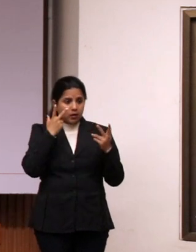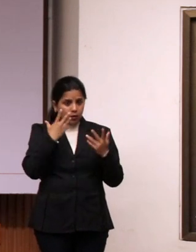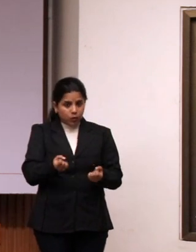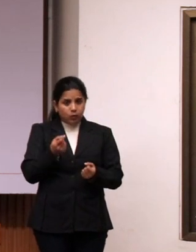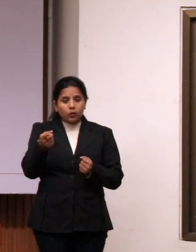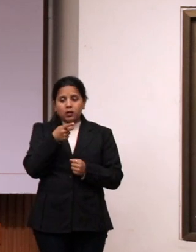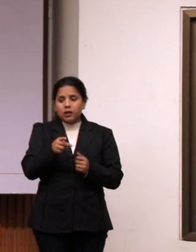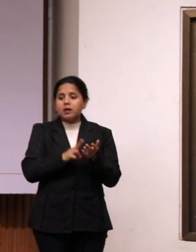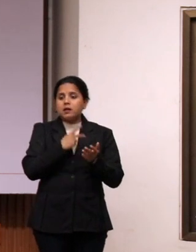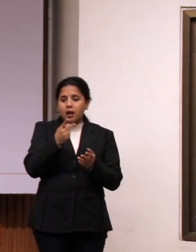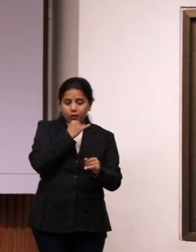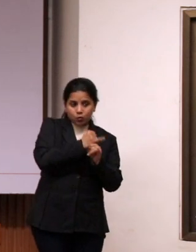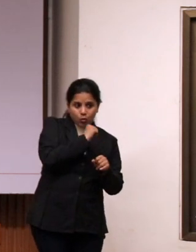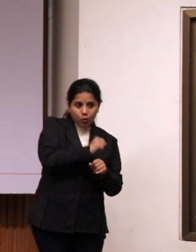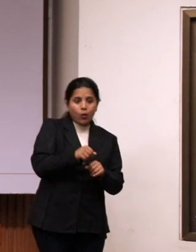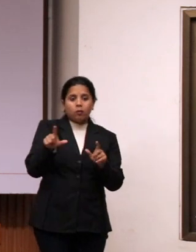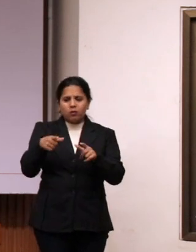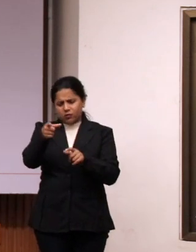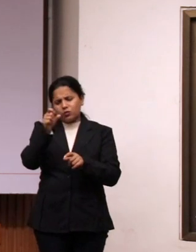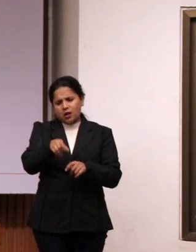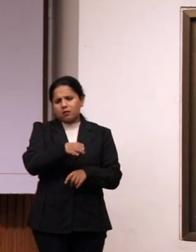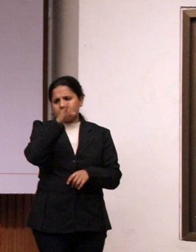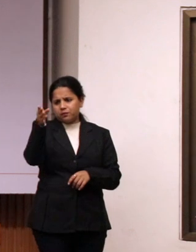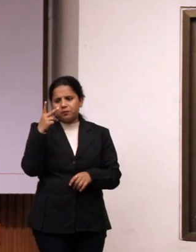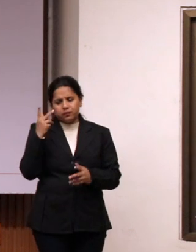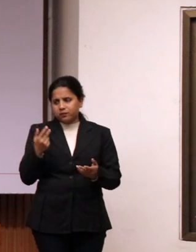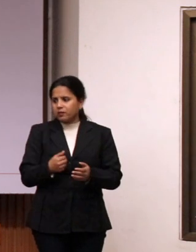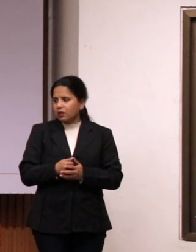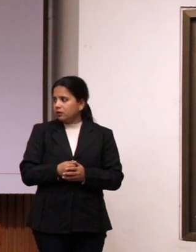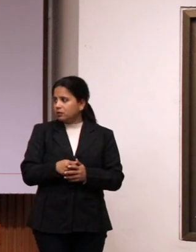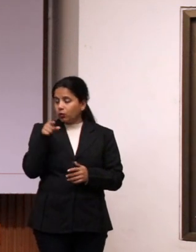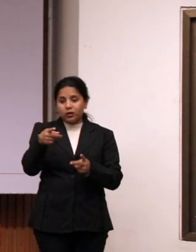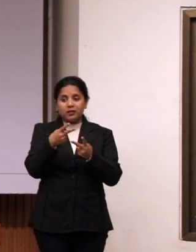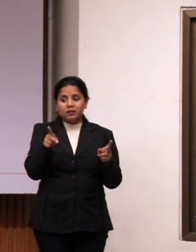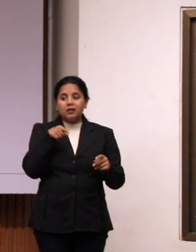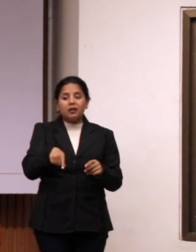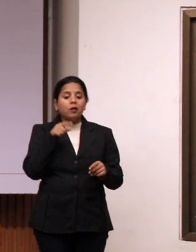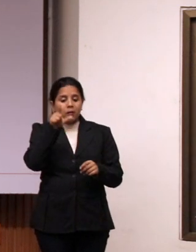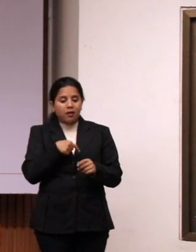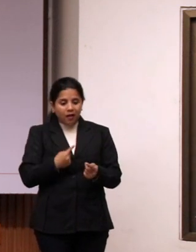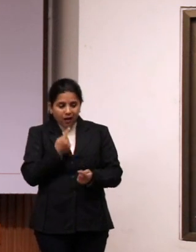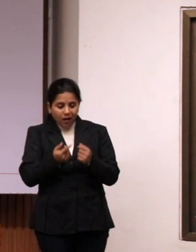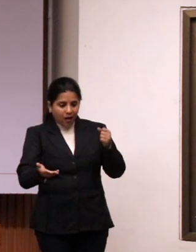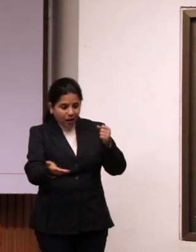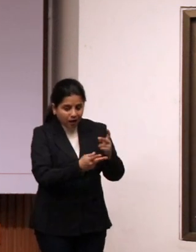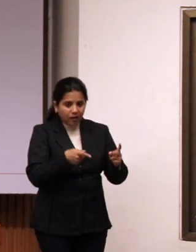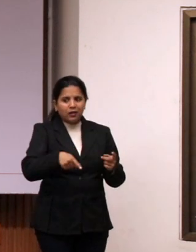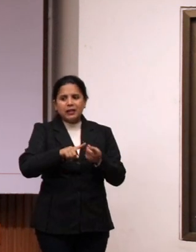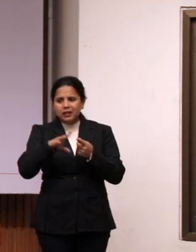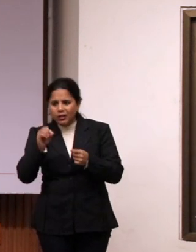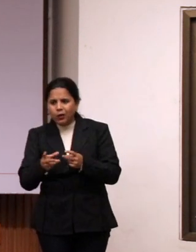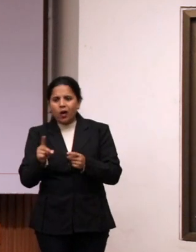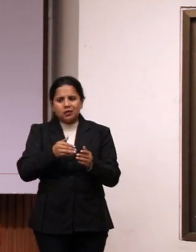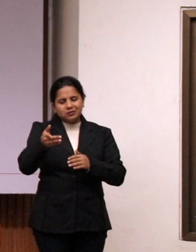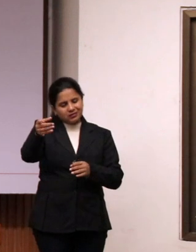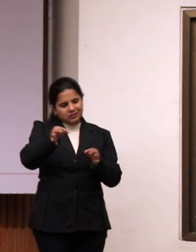the natural restoration and the planted, then you should go to like. Difference between afforestation, yeah. Reforestation, and ecological restoration.